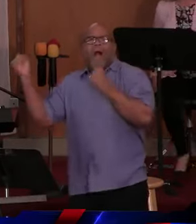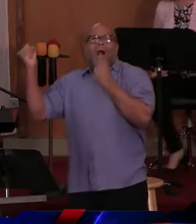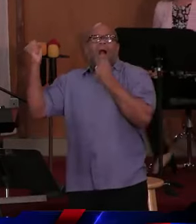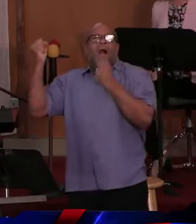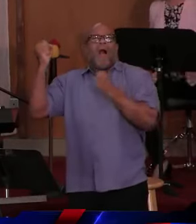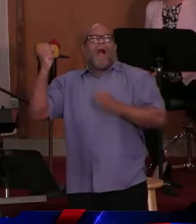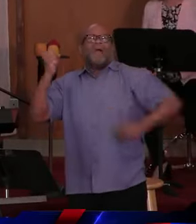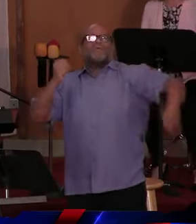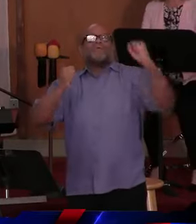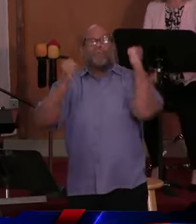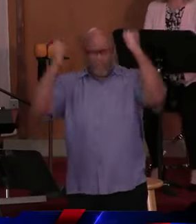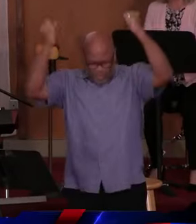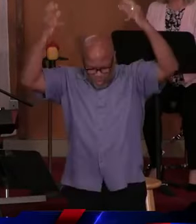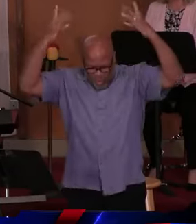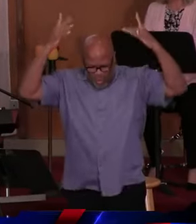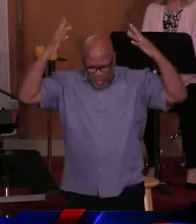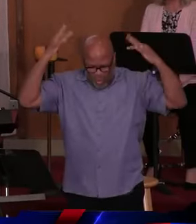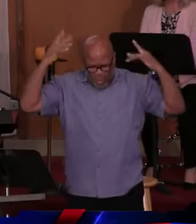majesty.